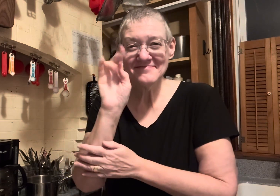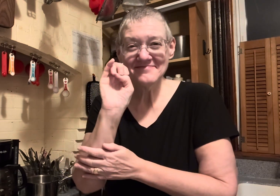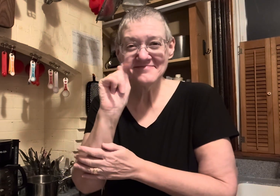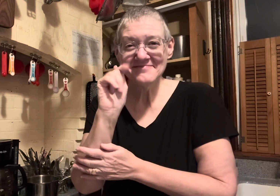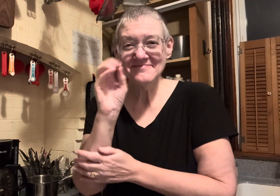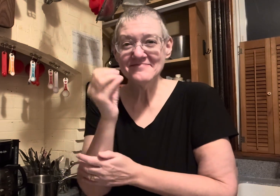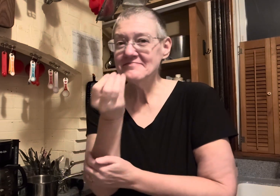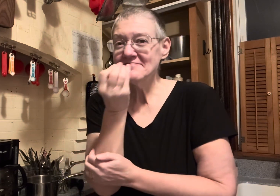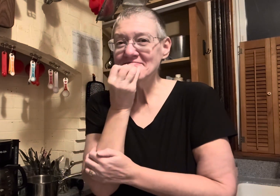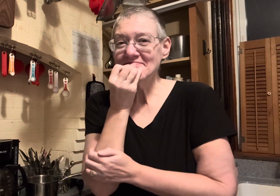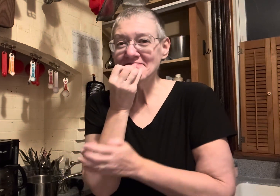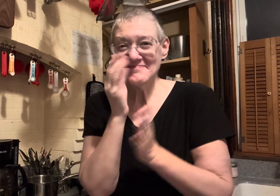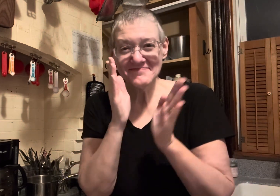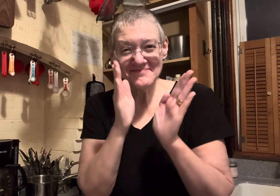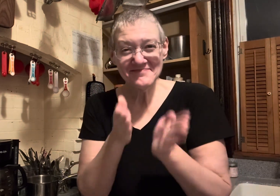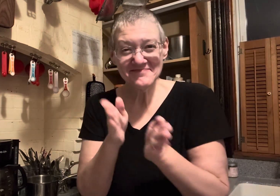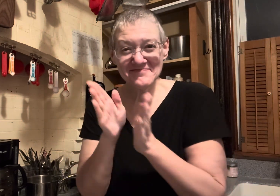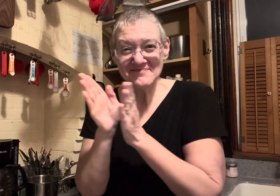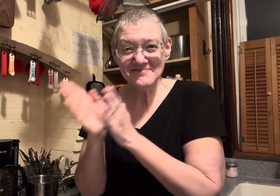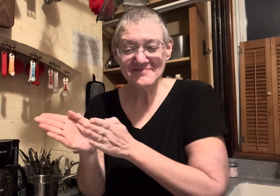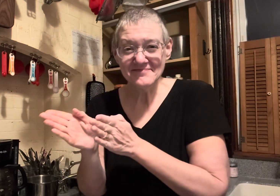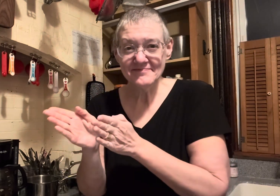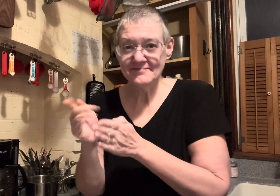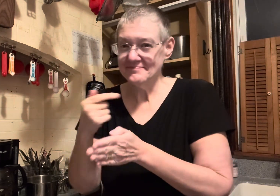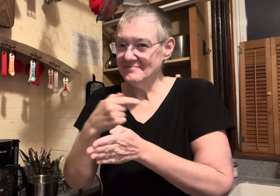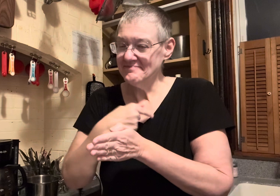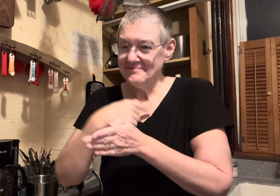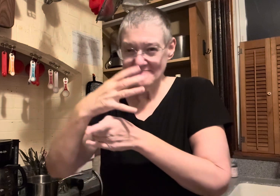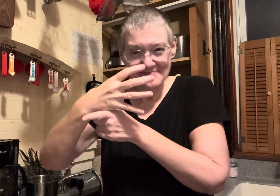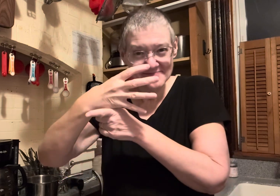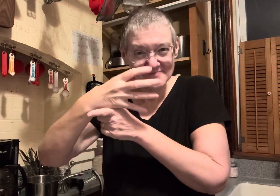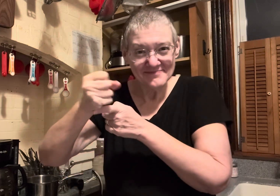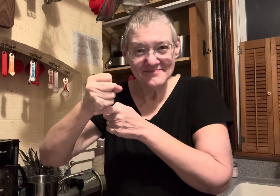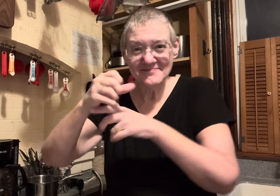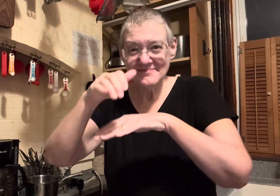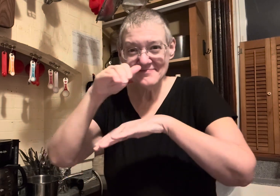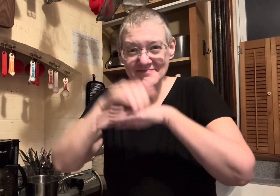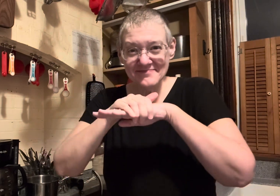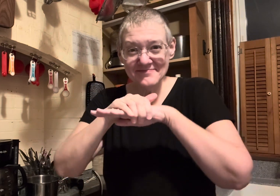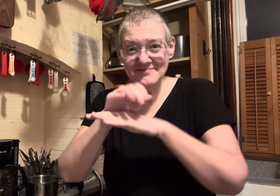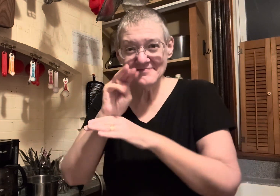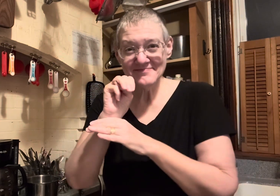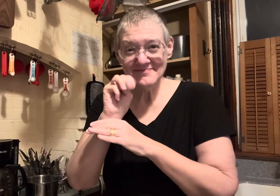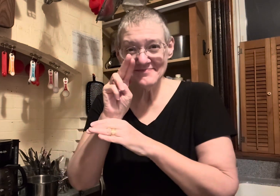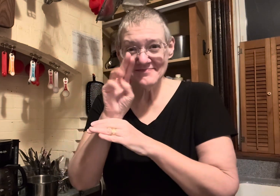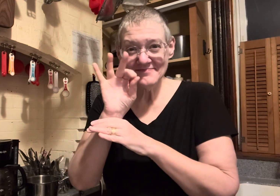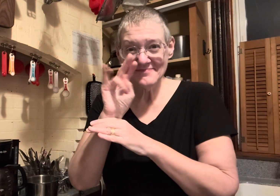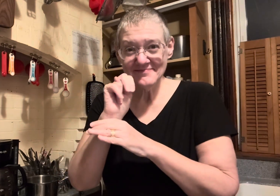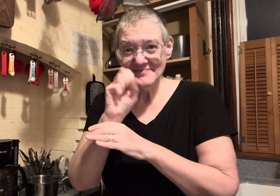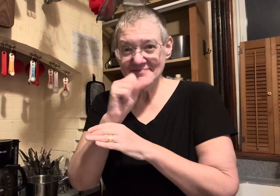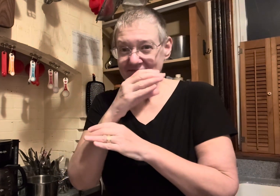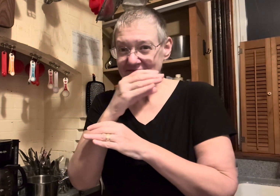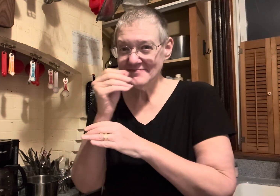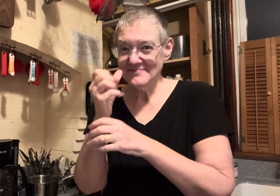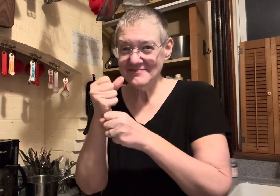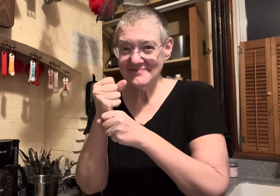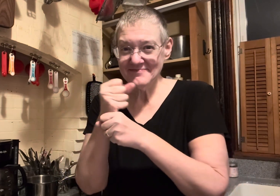is keto food prep. I'm totally out of my English muffins and